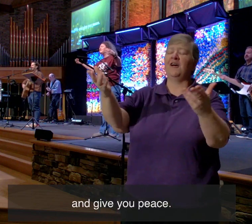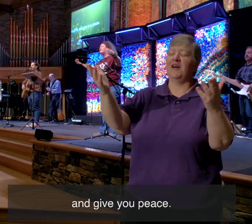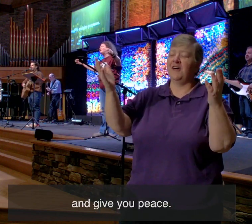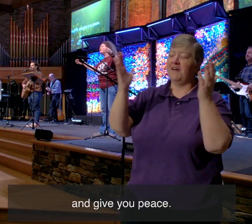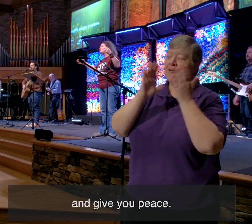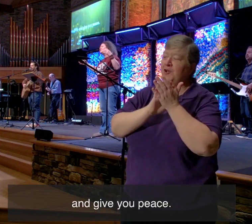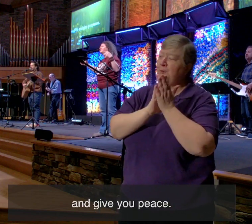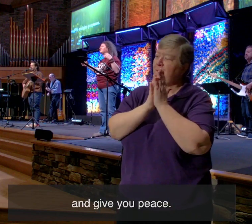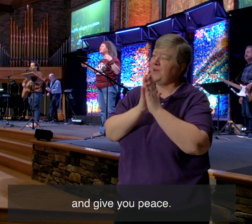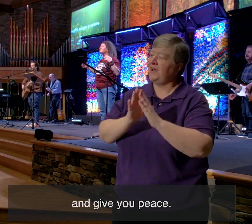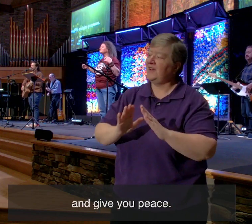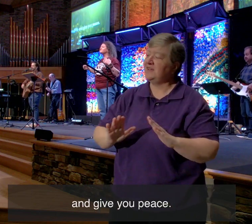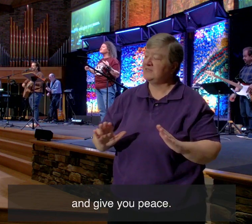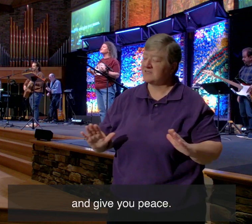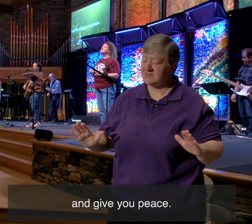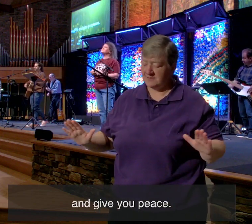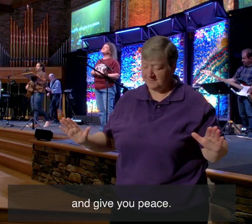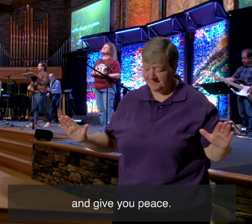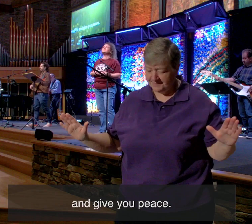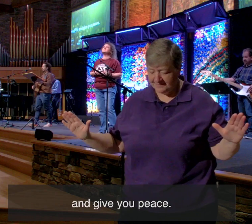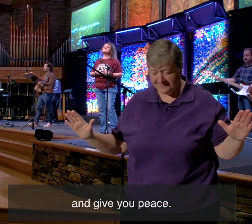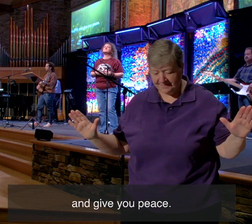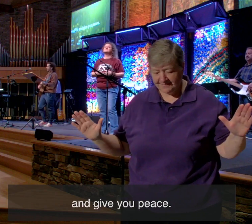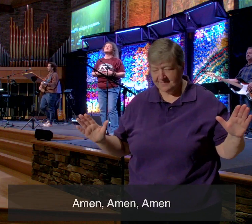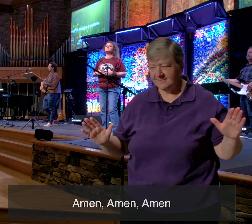and give you peace.